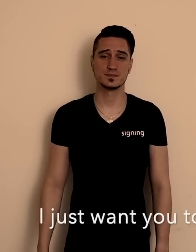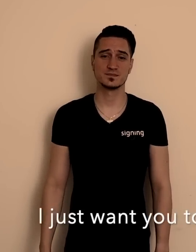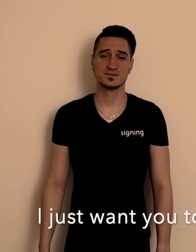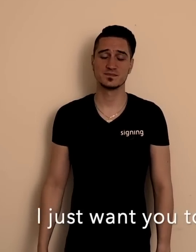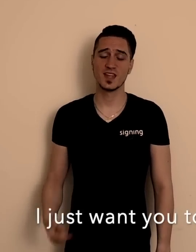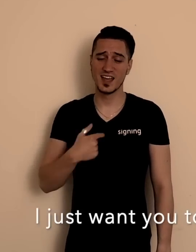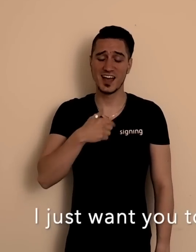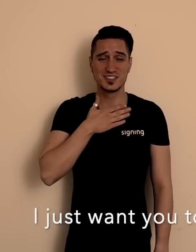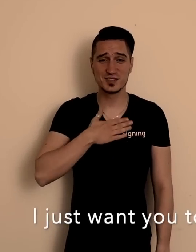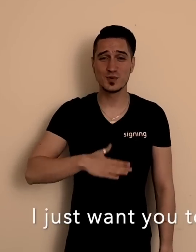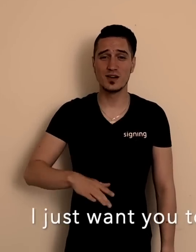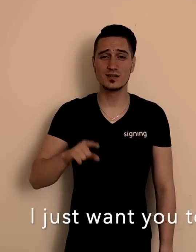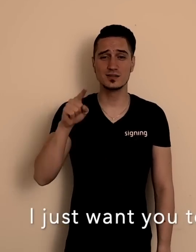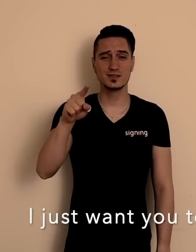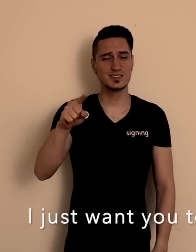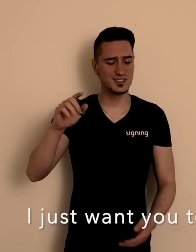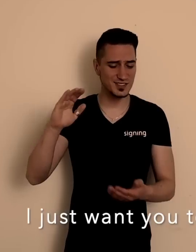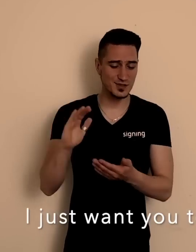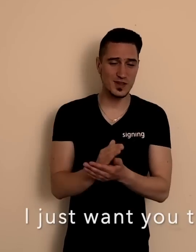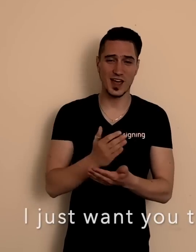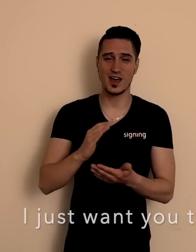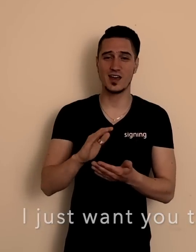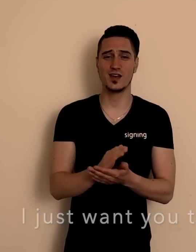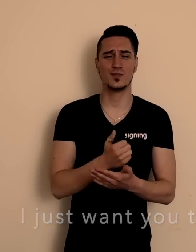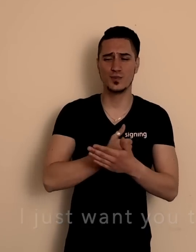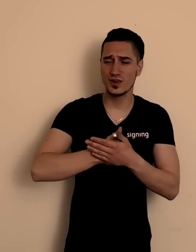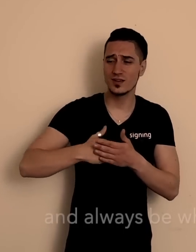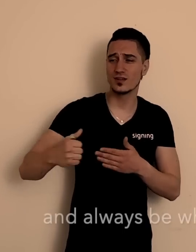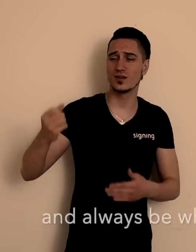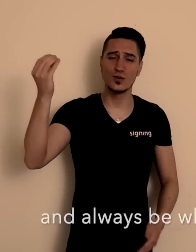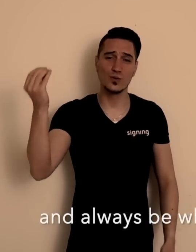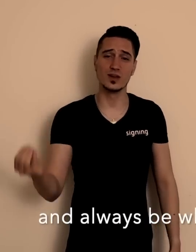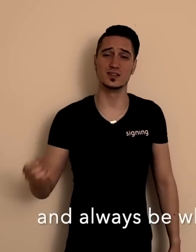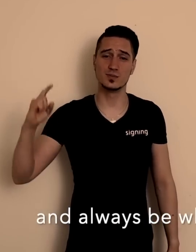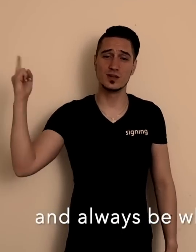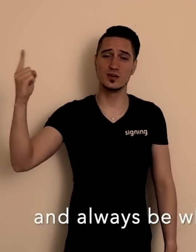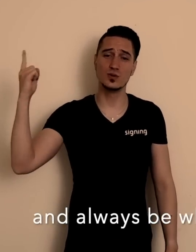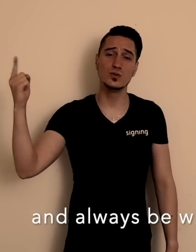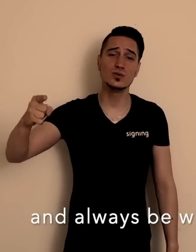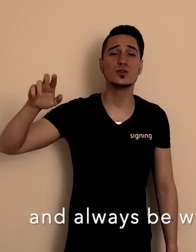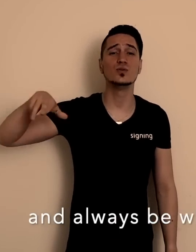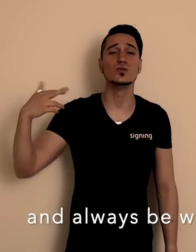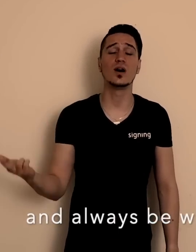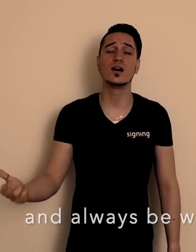I just want you no be happy And always be who you are